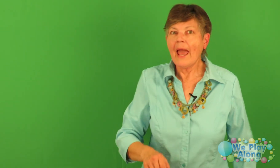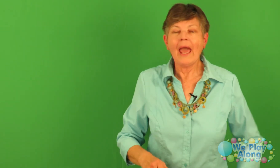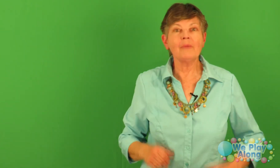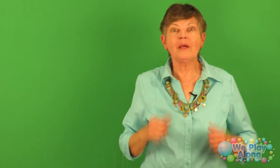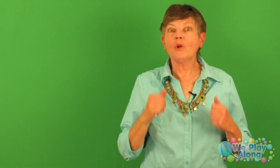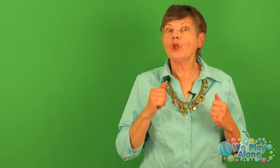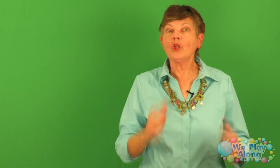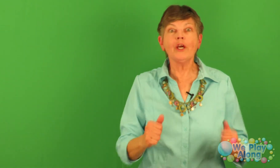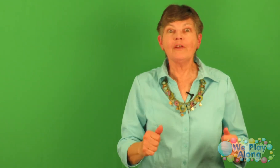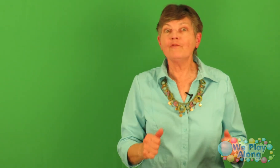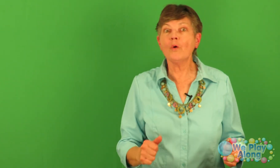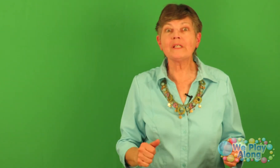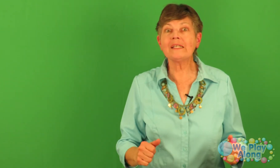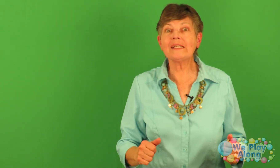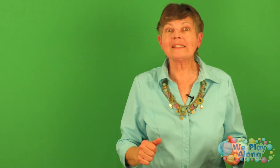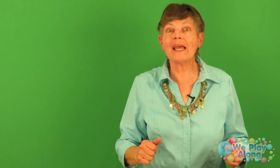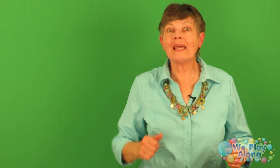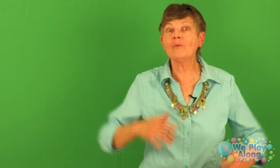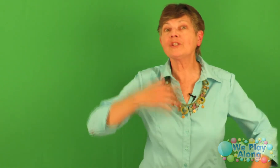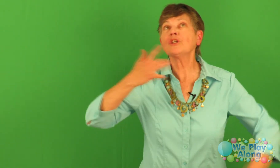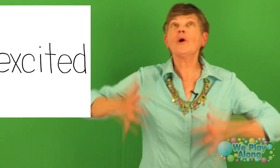had been looking forward to this day. He was so